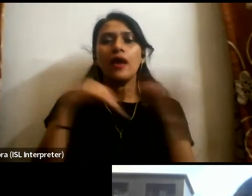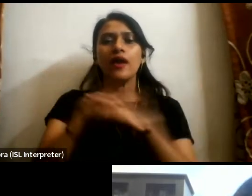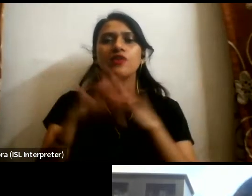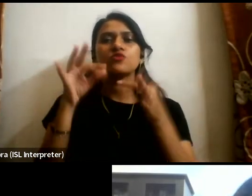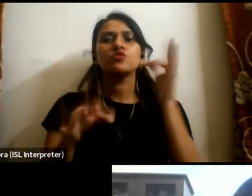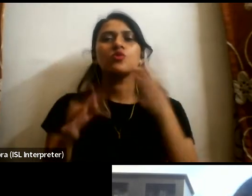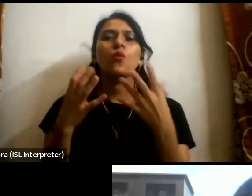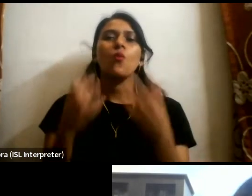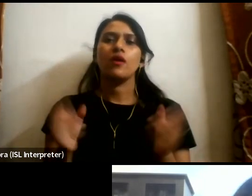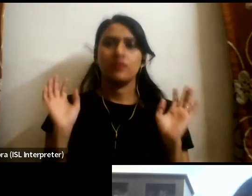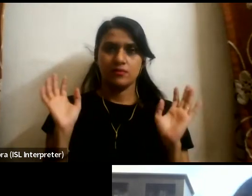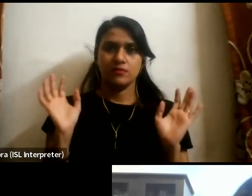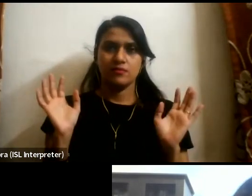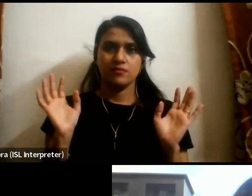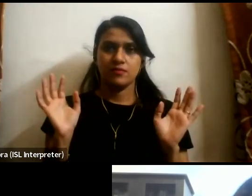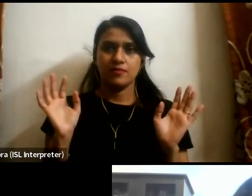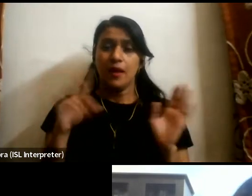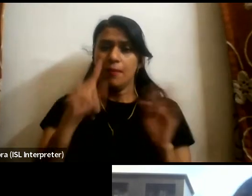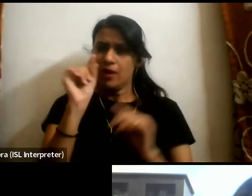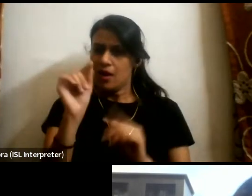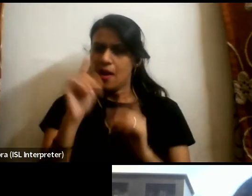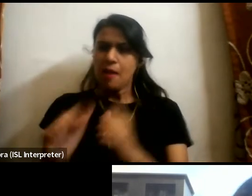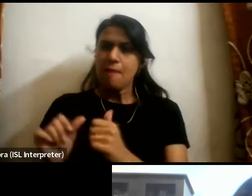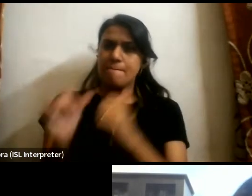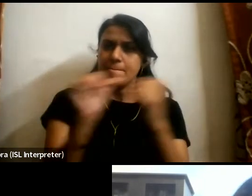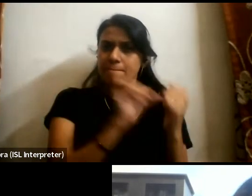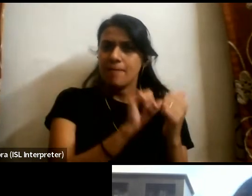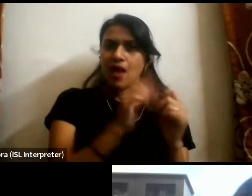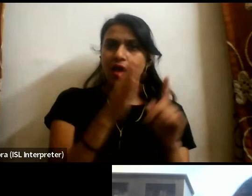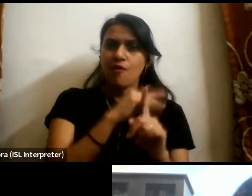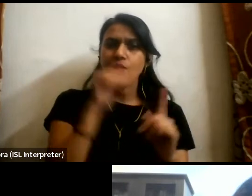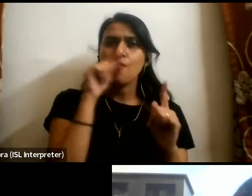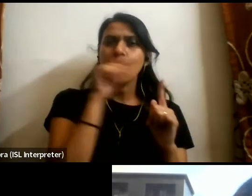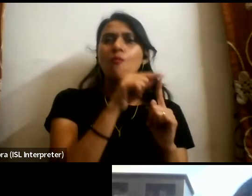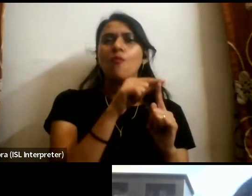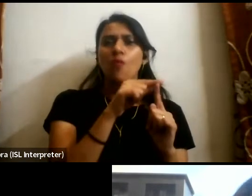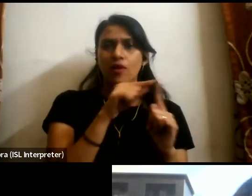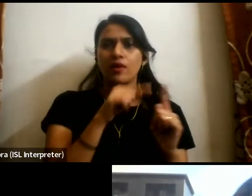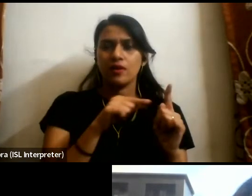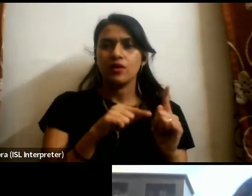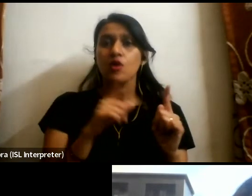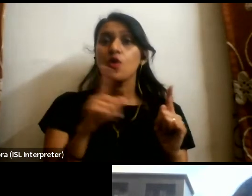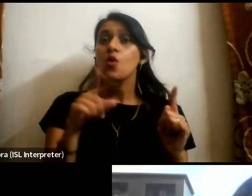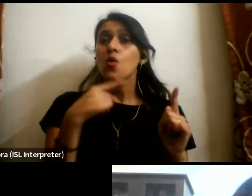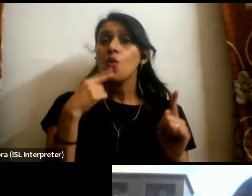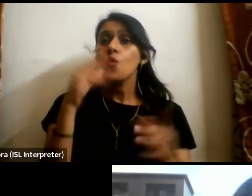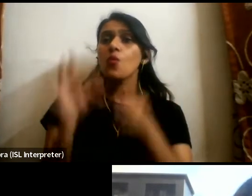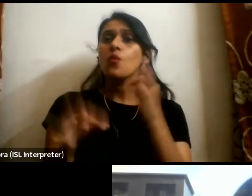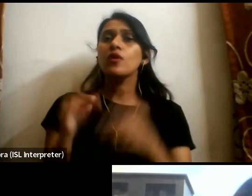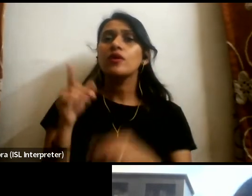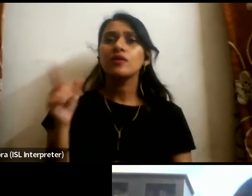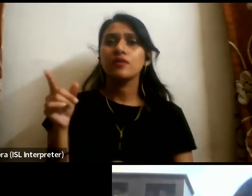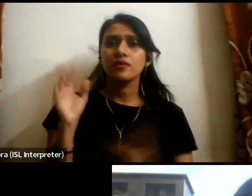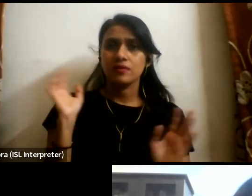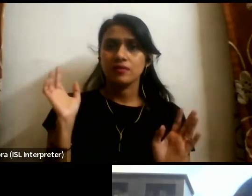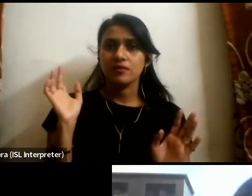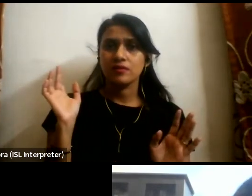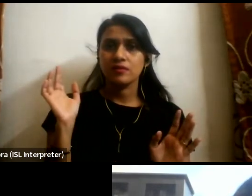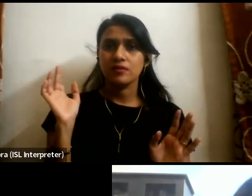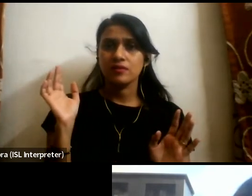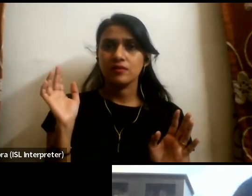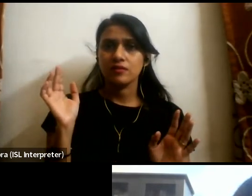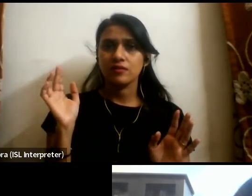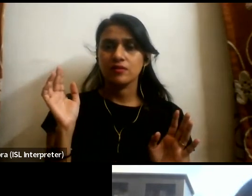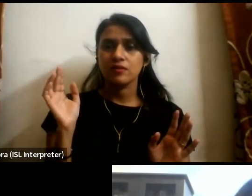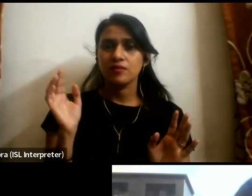that goes back to the point that I was making about the master of the roster, because who the judge is very often determines what the outcome of the case